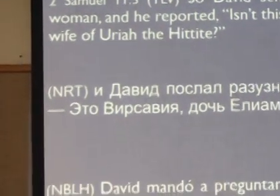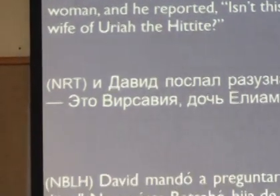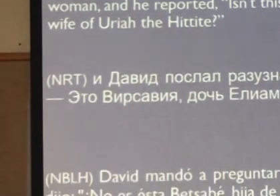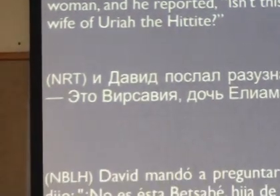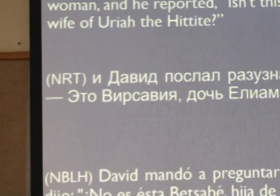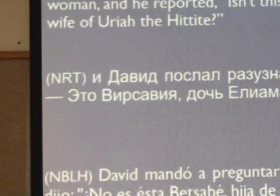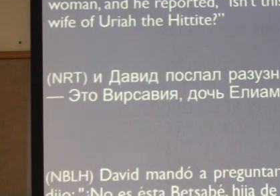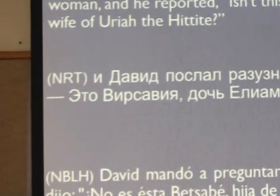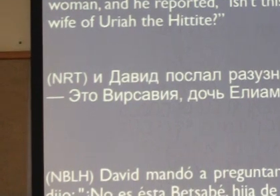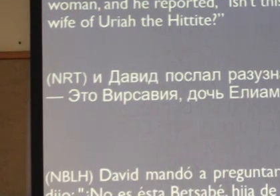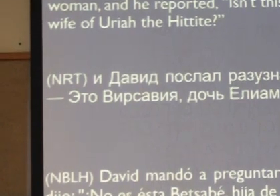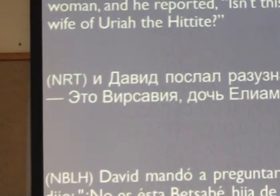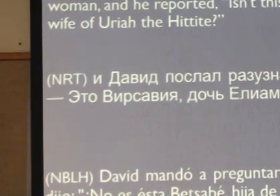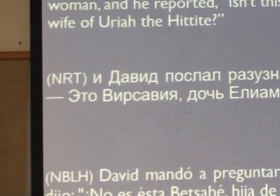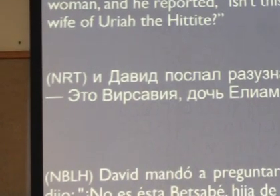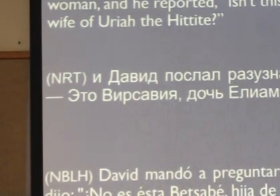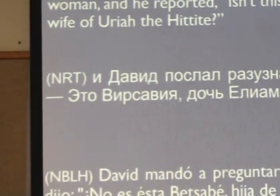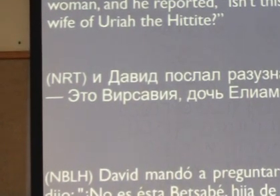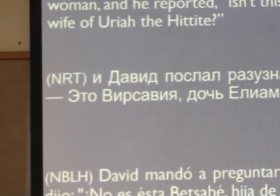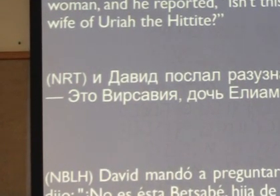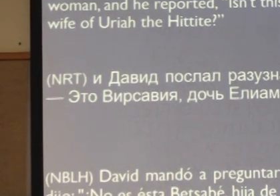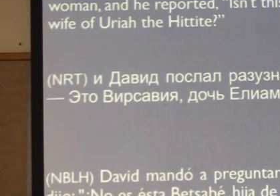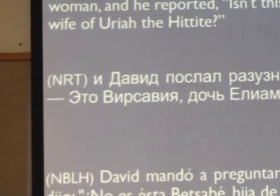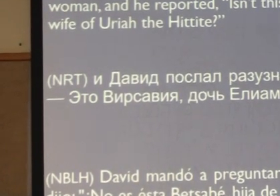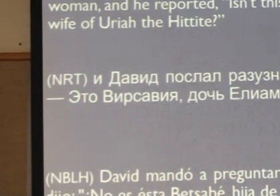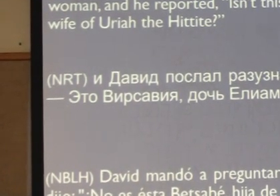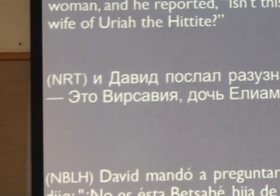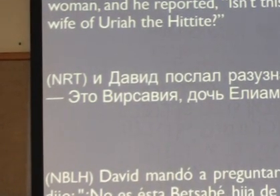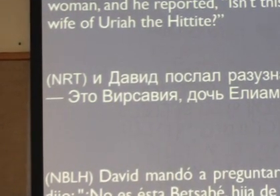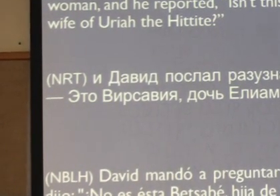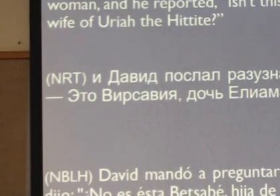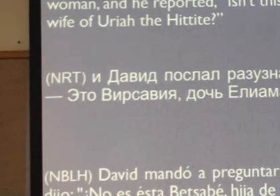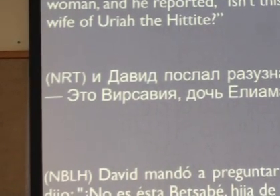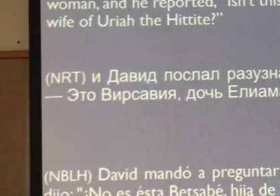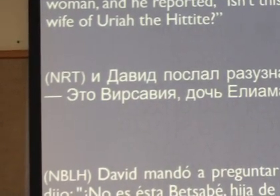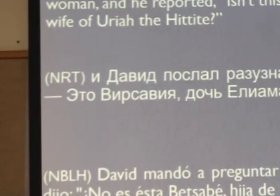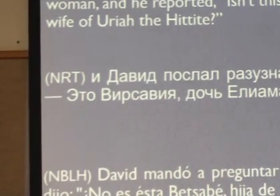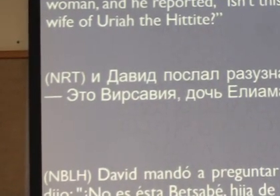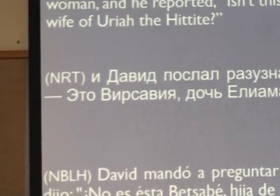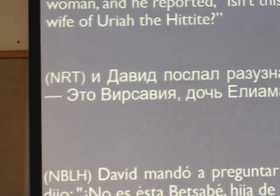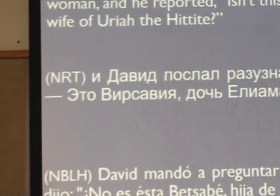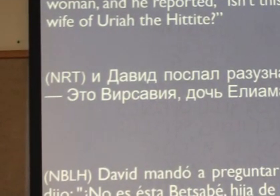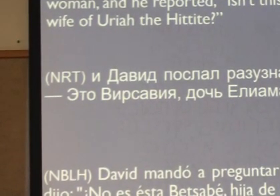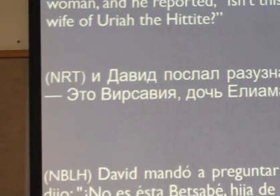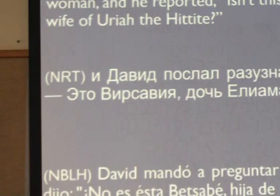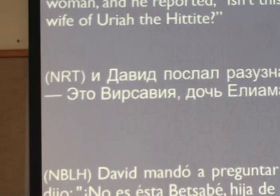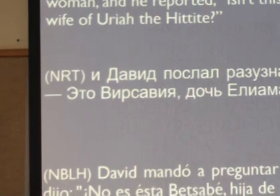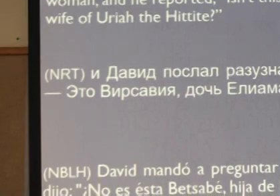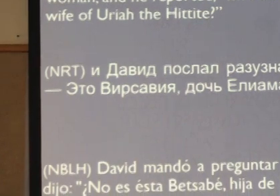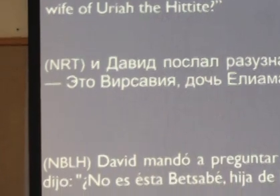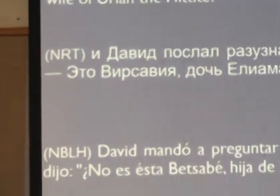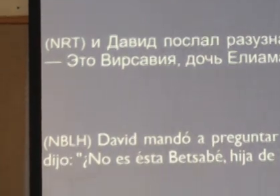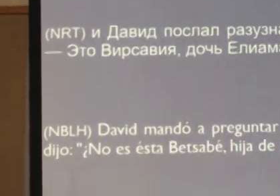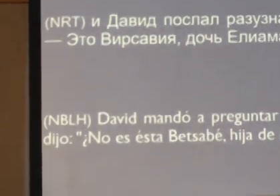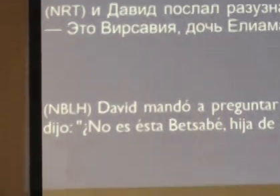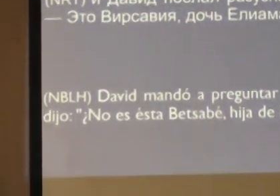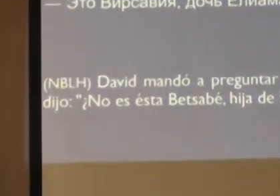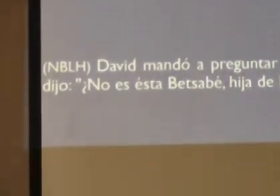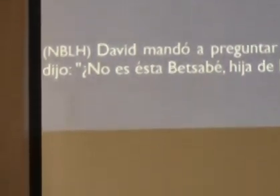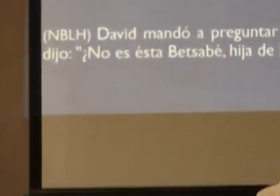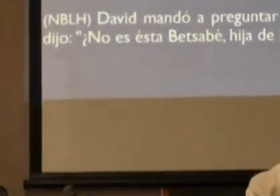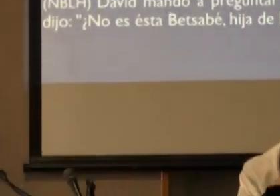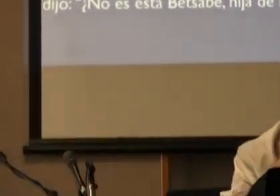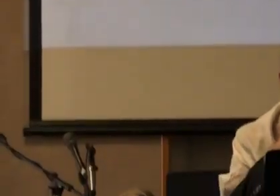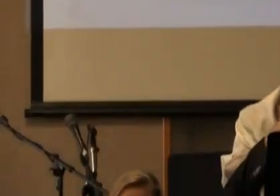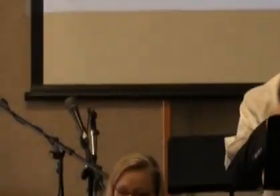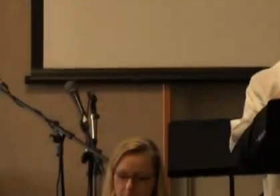wife of Uriah the Hittite?'" I suppose if her name was Shower Sheba, she would have taken a shower and would have had a curtain around her, and he wouldn't have seen it,